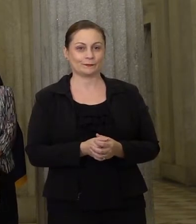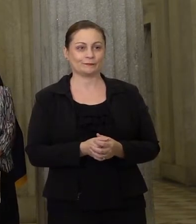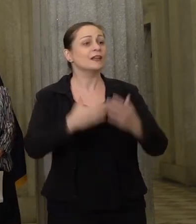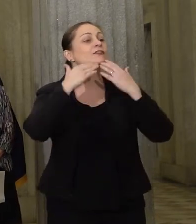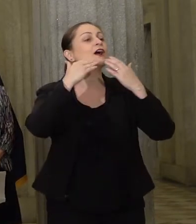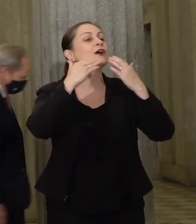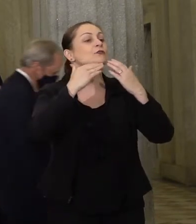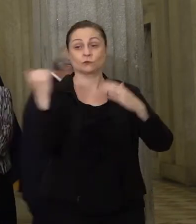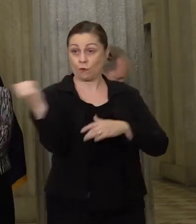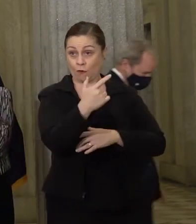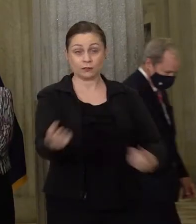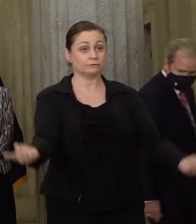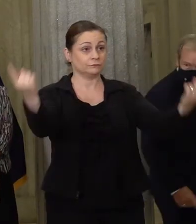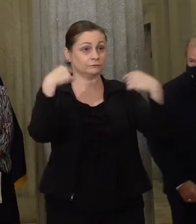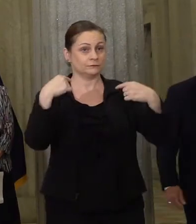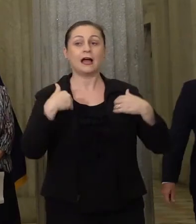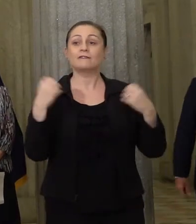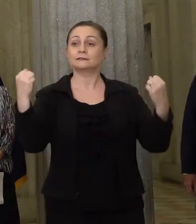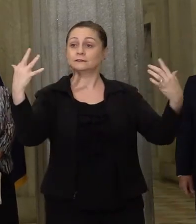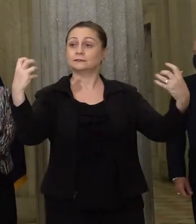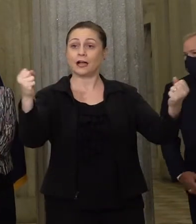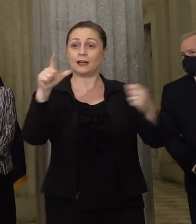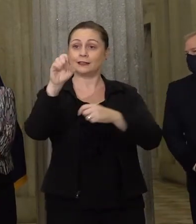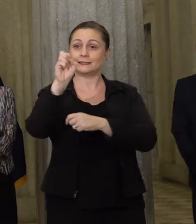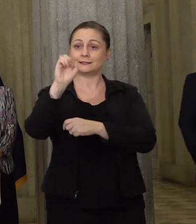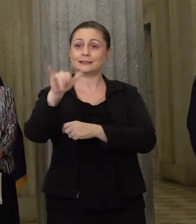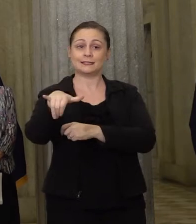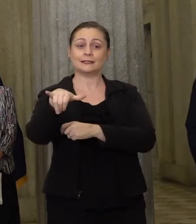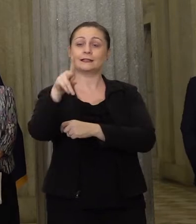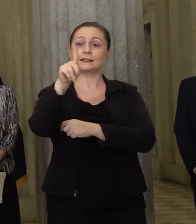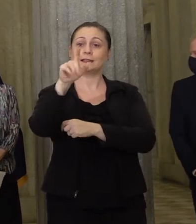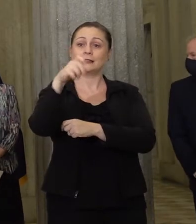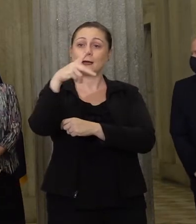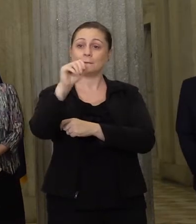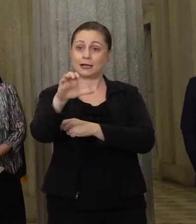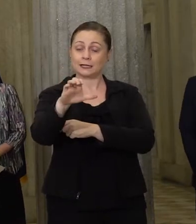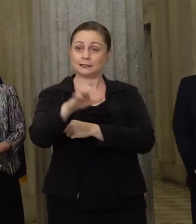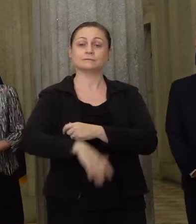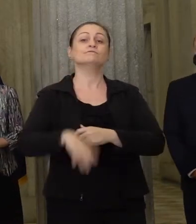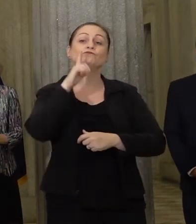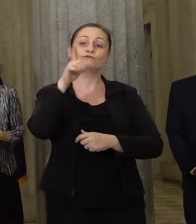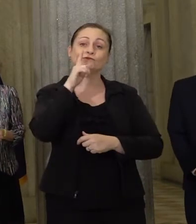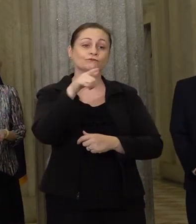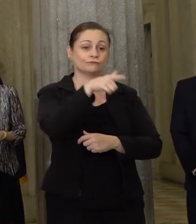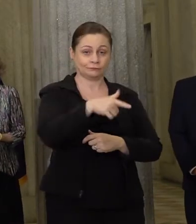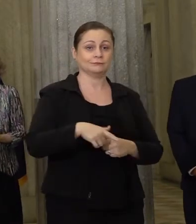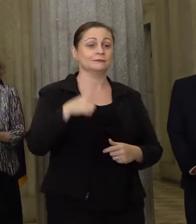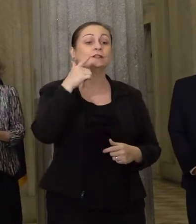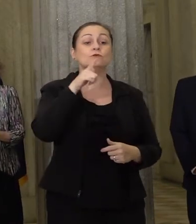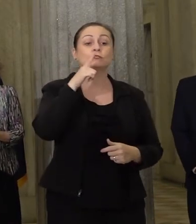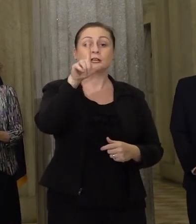Y'all, thank you for coming. We have signing today Leslie Klepak and Assistant Larissa Martin. We appreciate you being